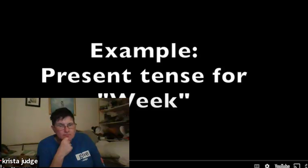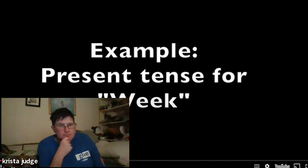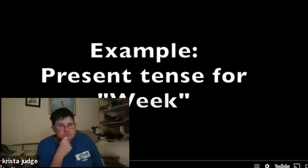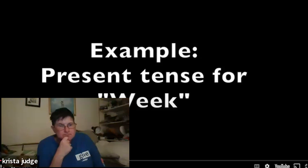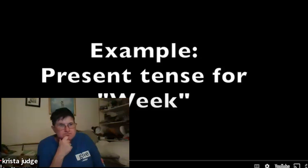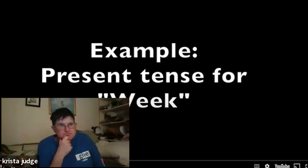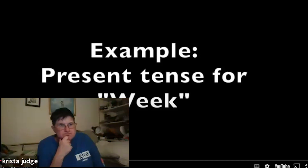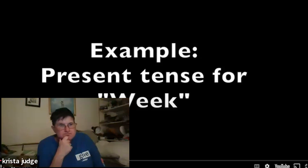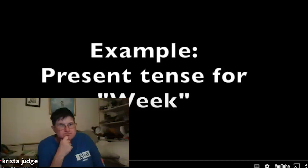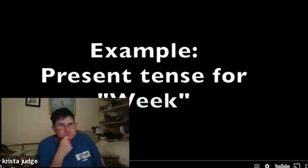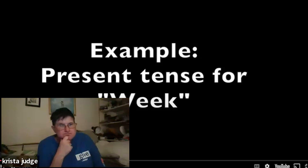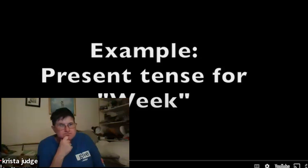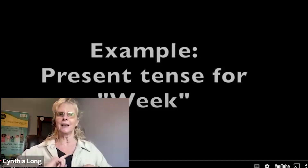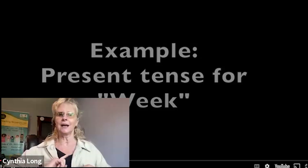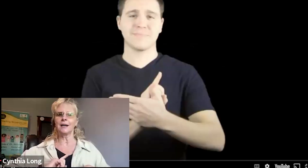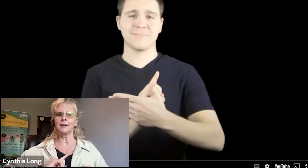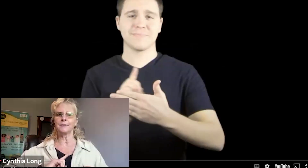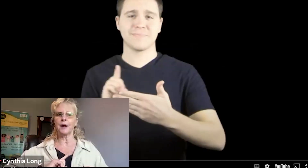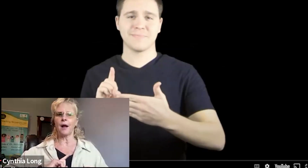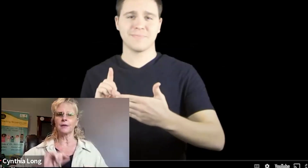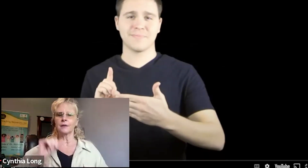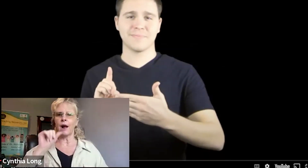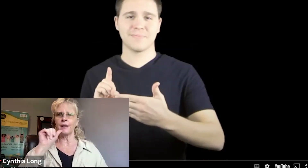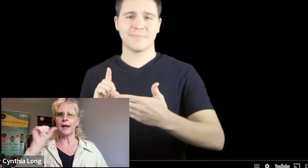Okay. I noticed earlier you were signing